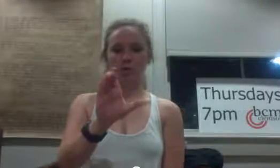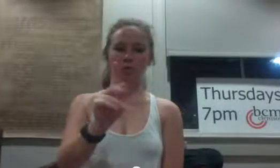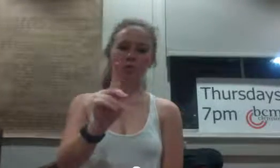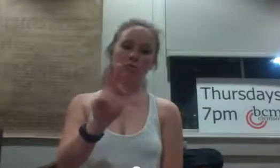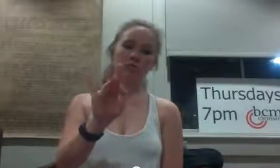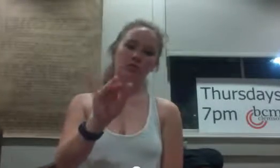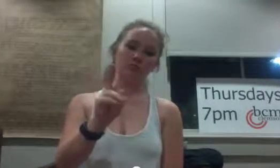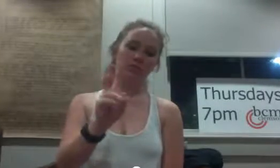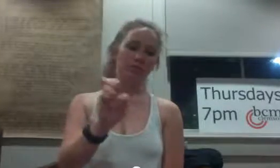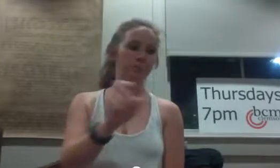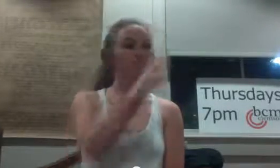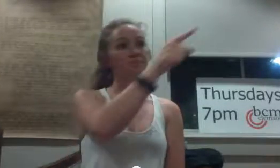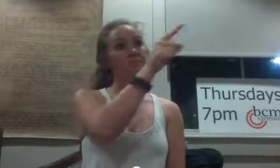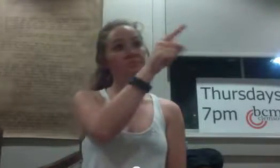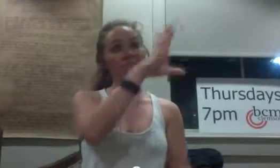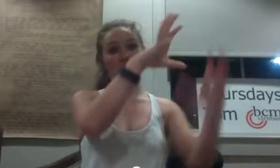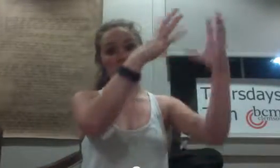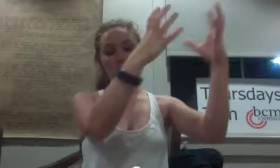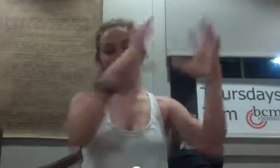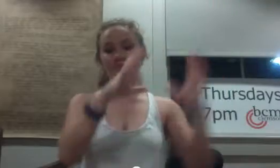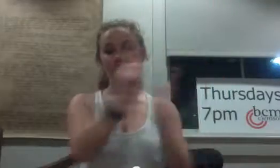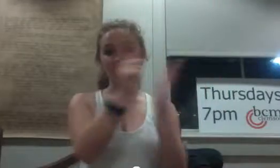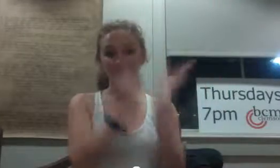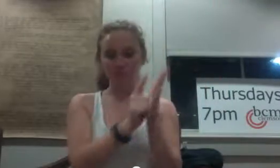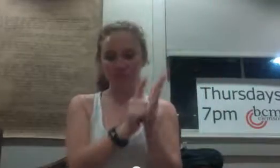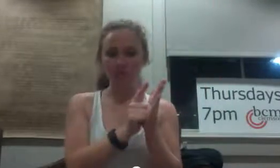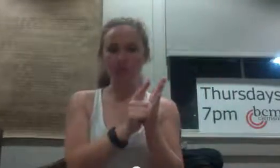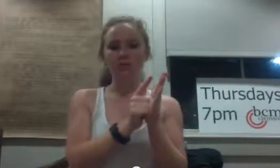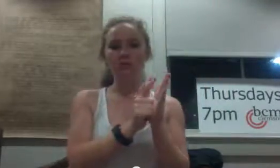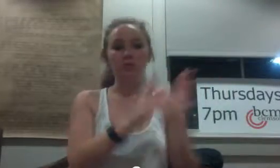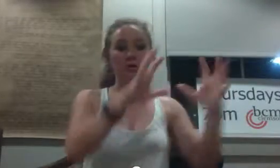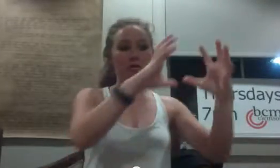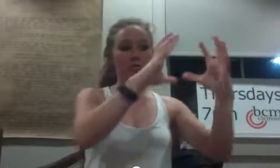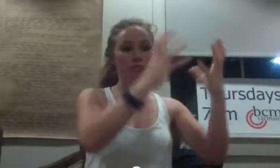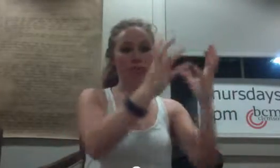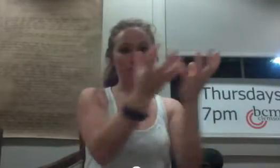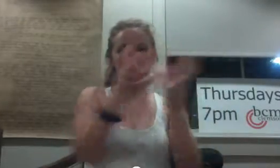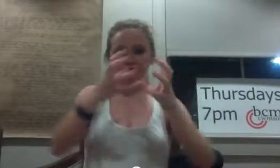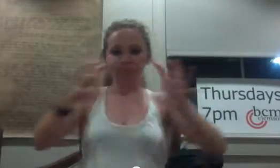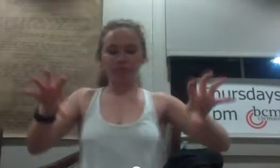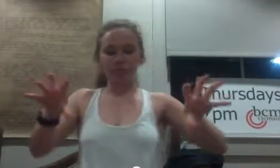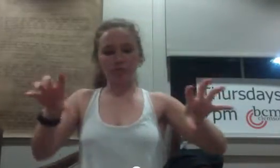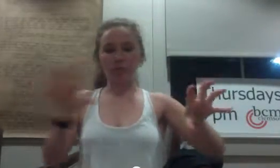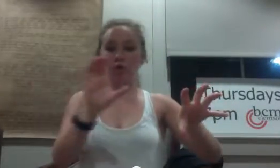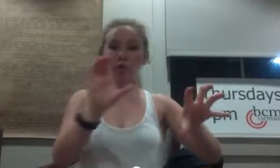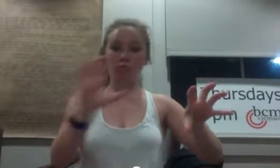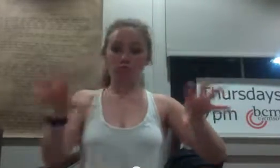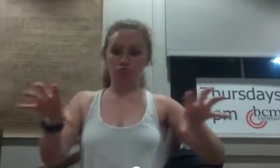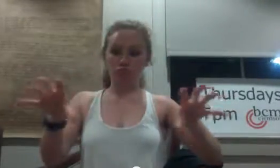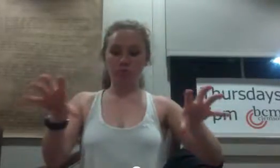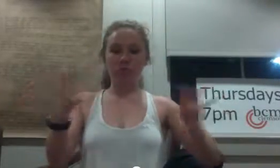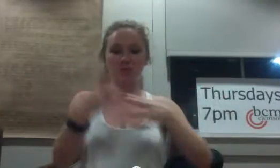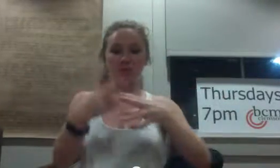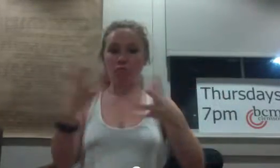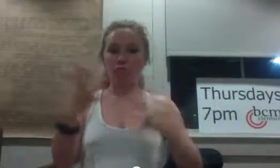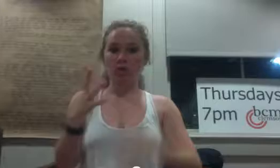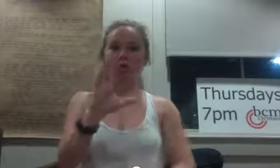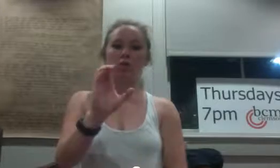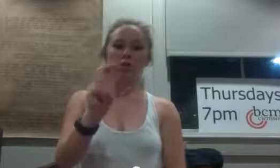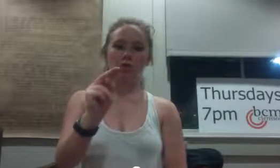judicial, the executive. So, the legislative branch is the law branch, and it's separated into two parts, and both